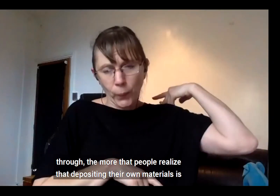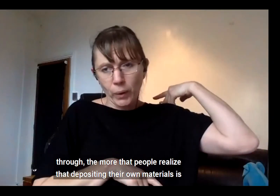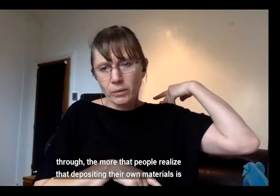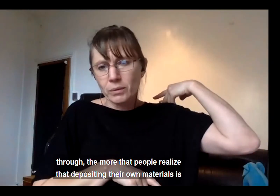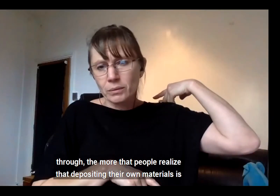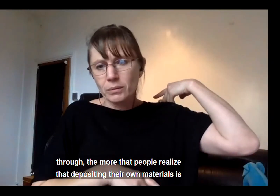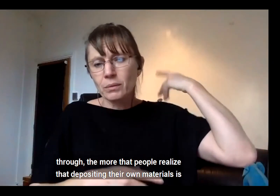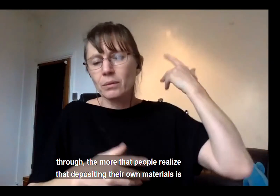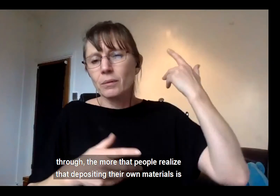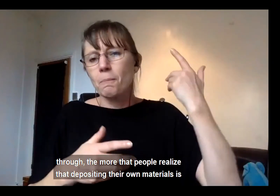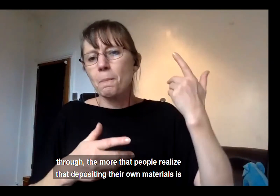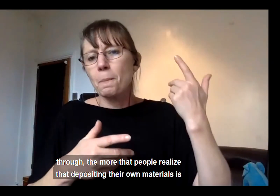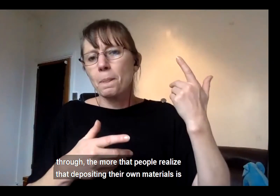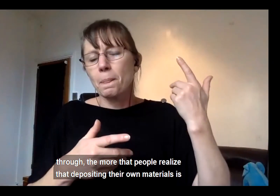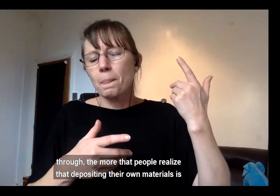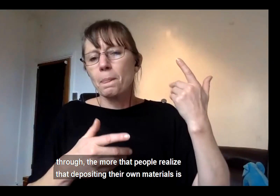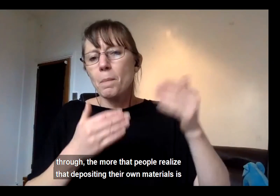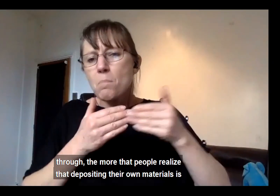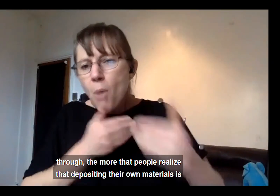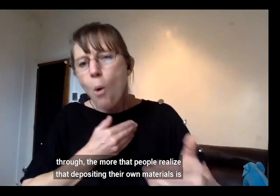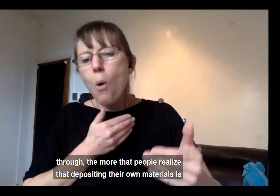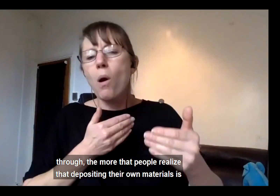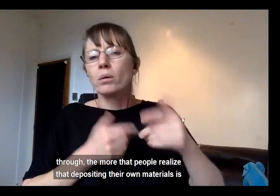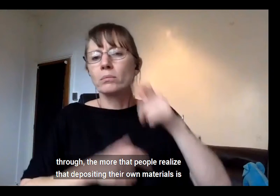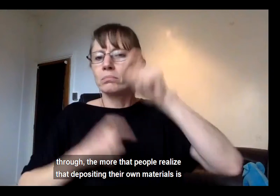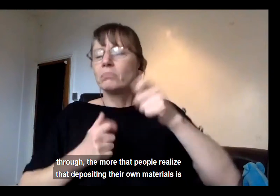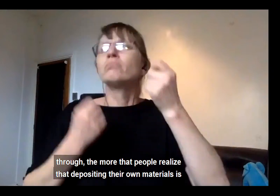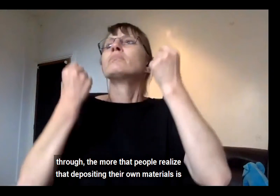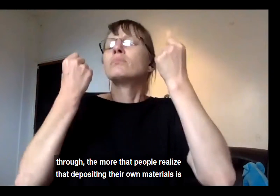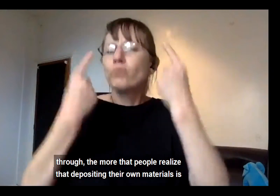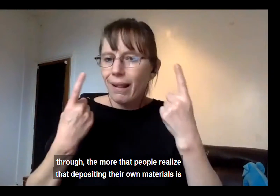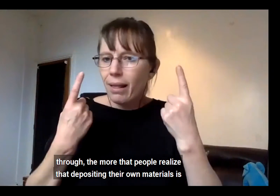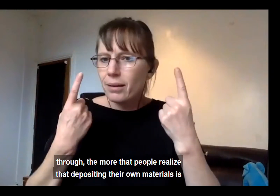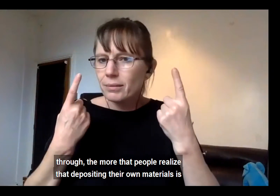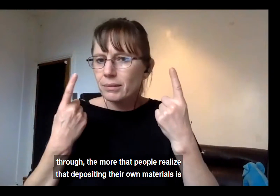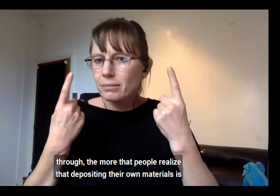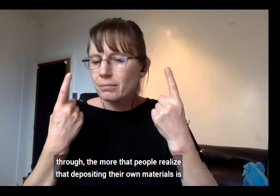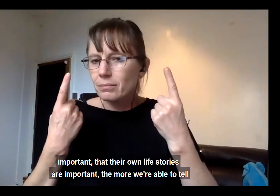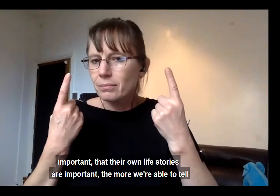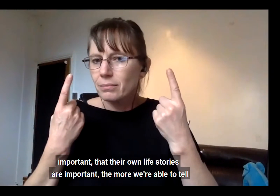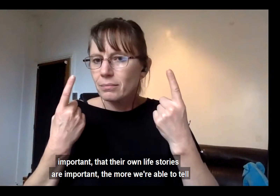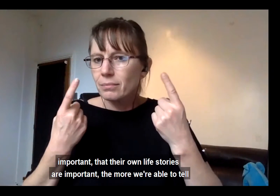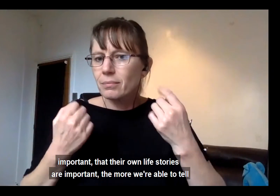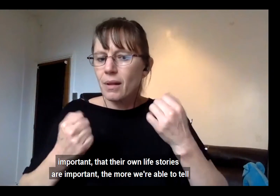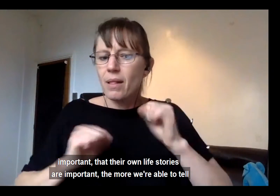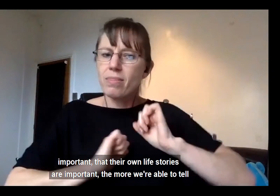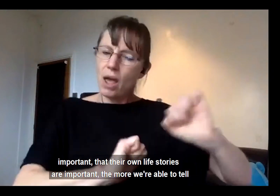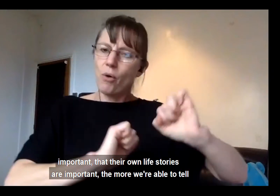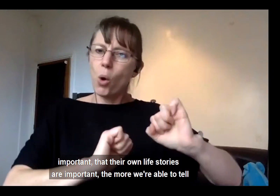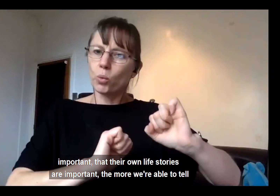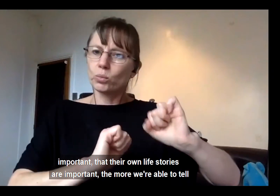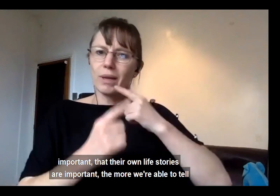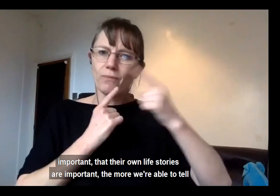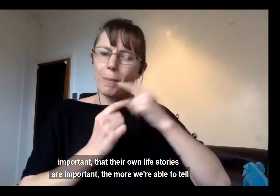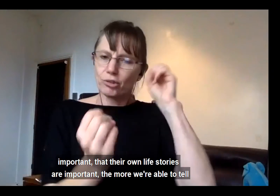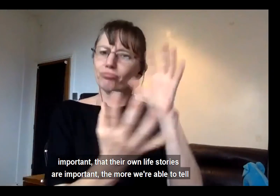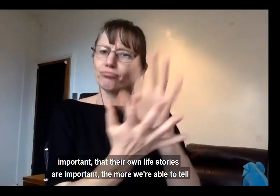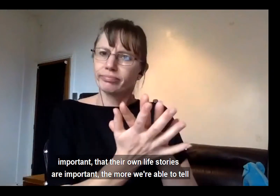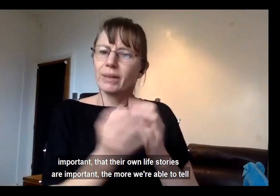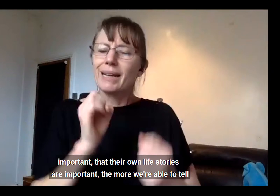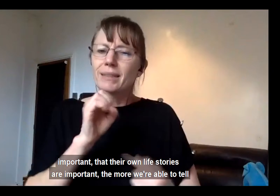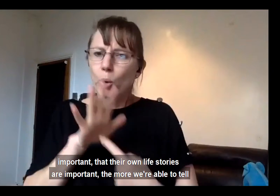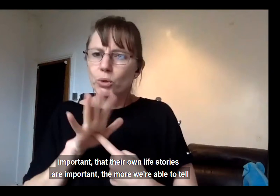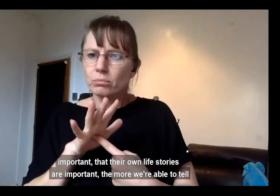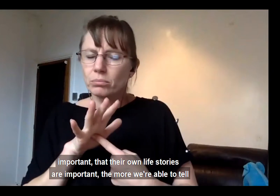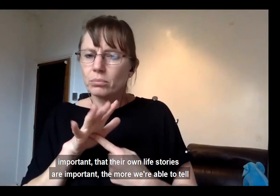come through, the more that people realize that depositing their own materials is important, that their